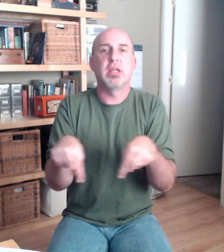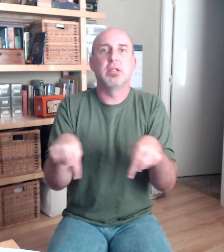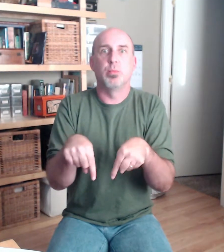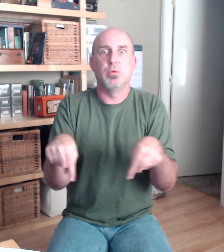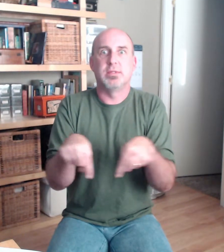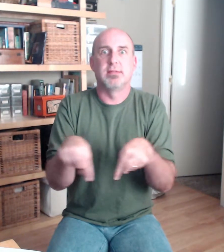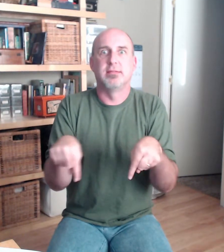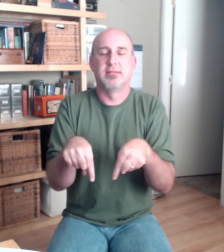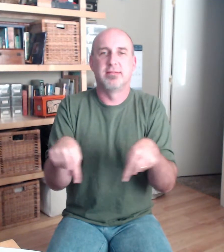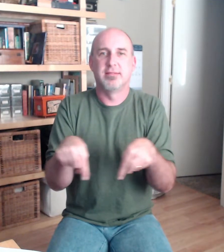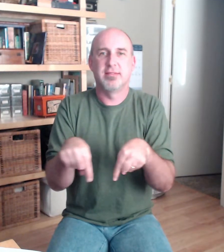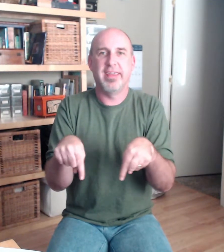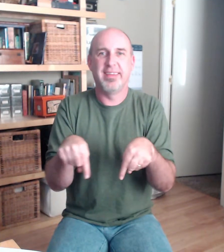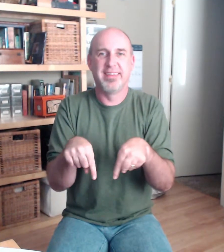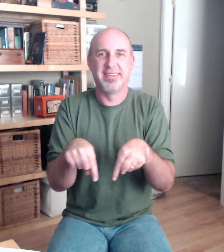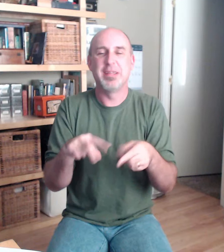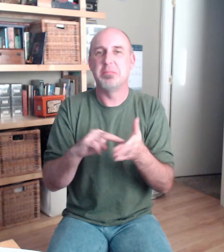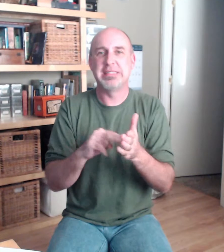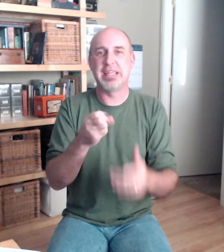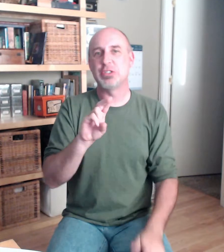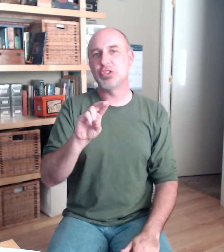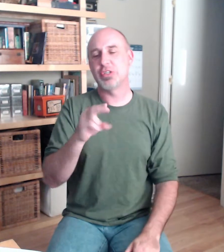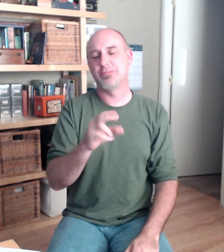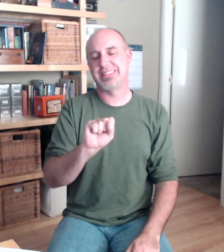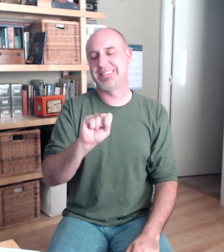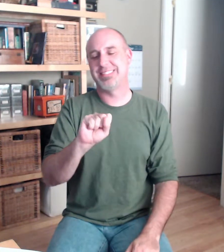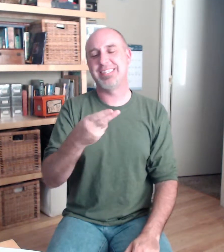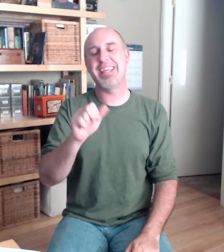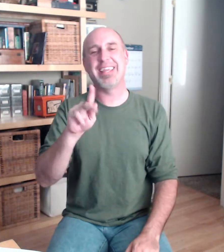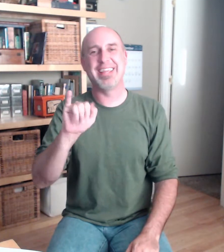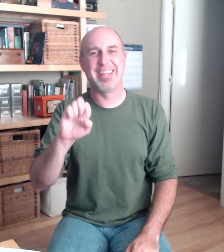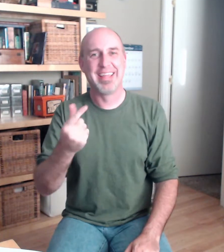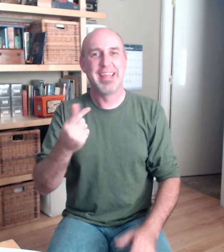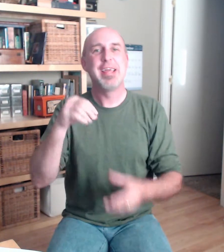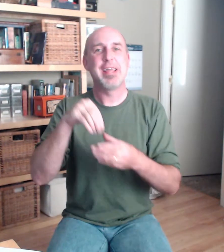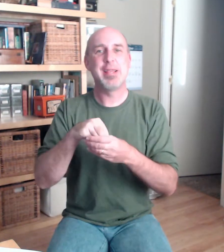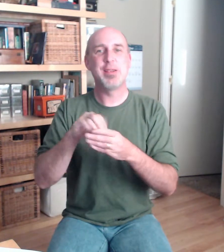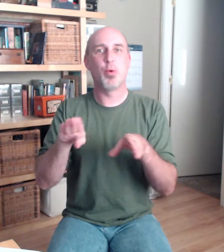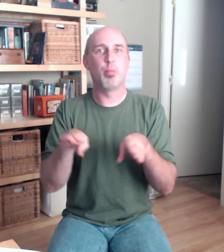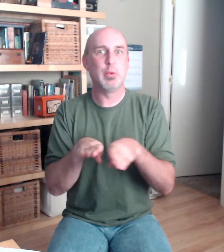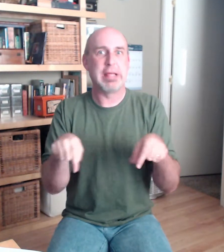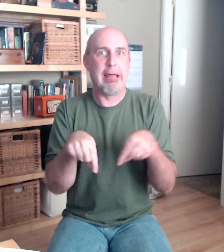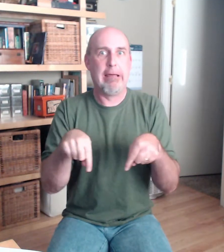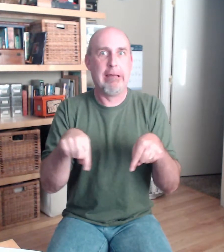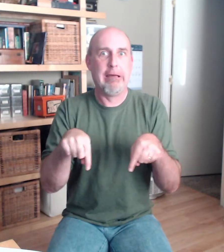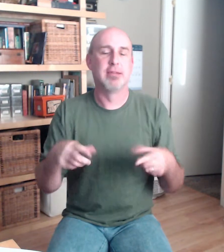in your boots. Okay? It means like shaking in your boots. It's